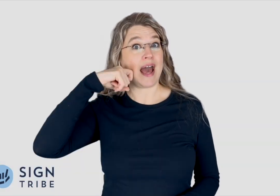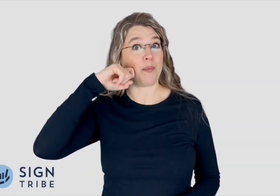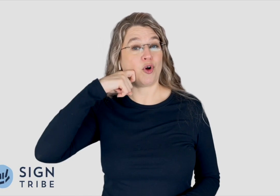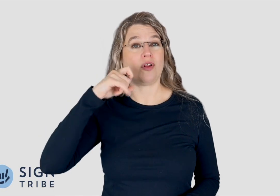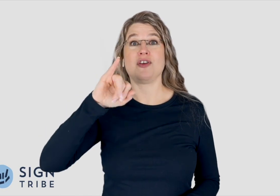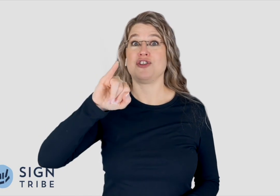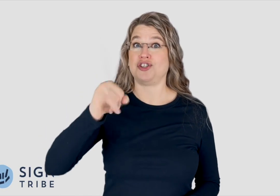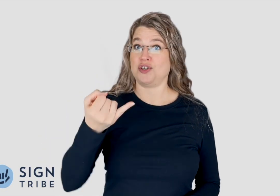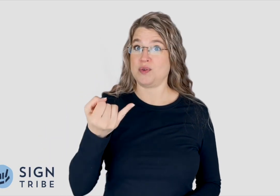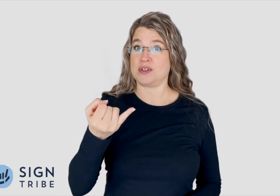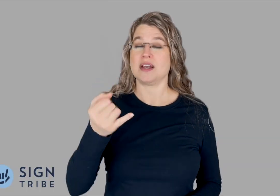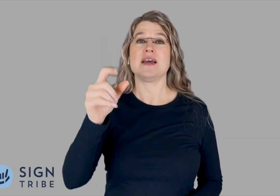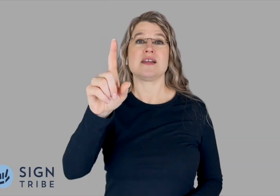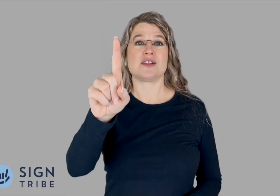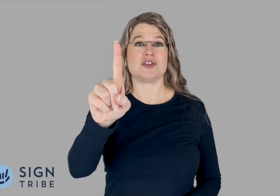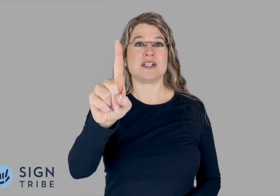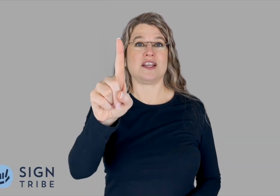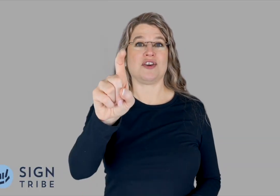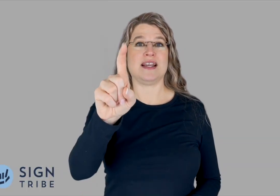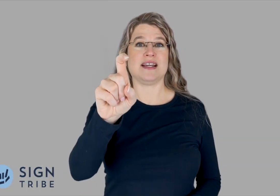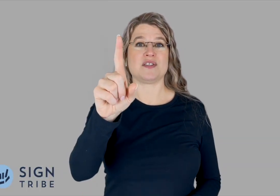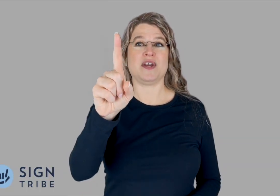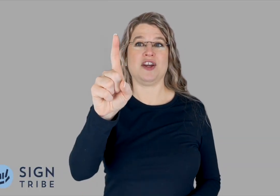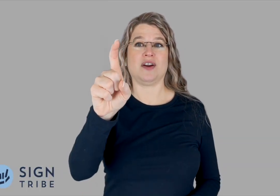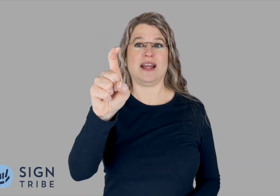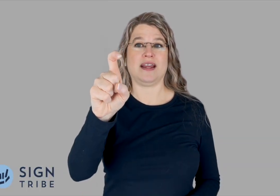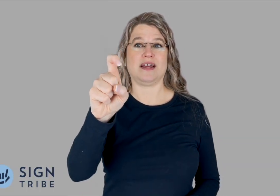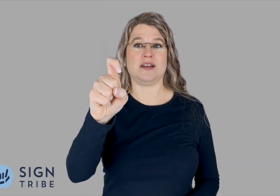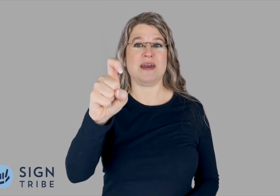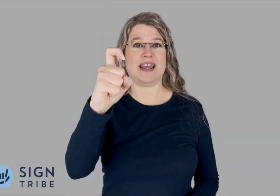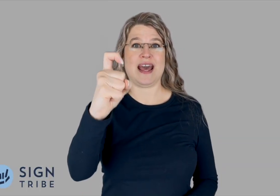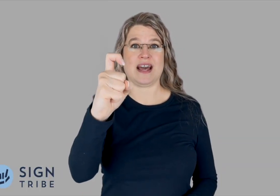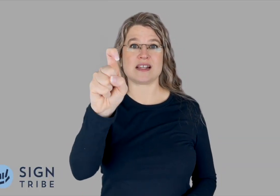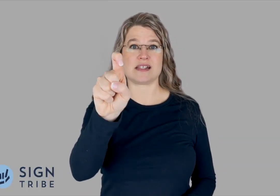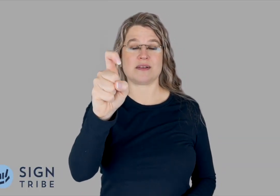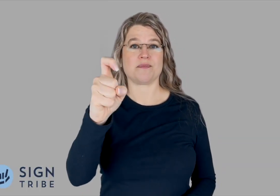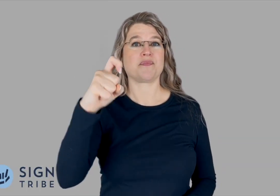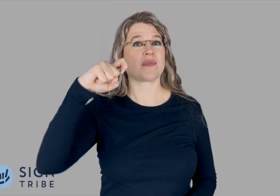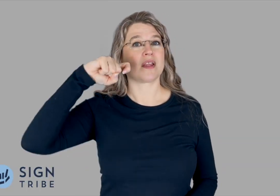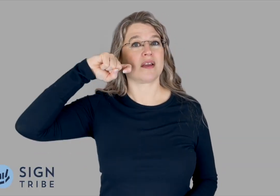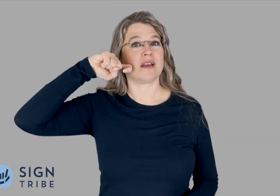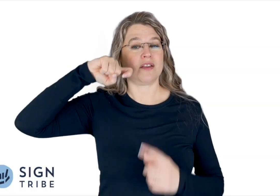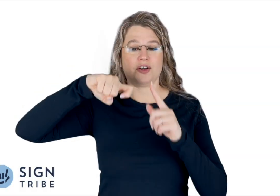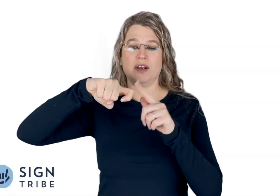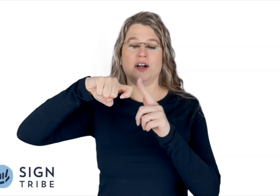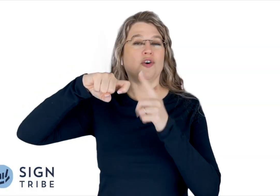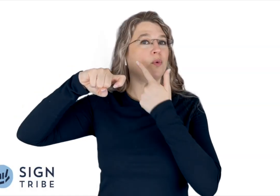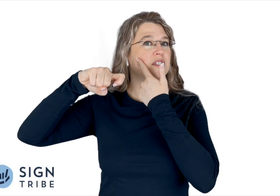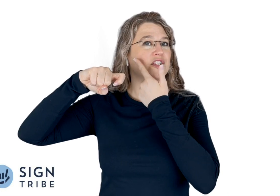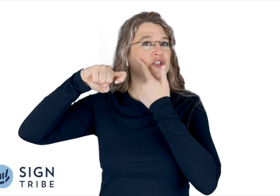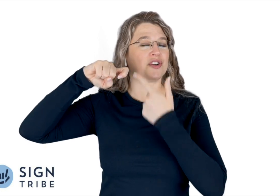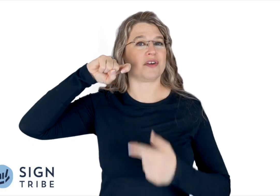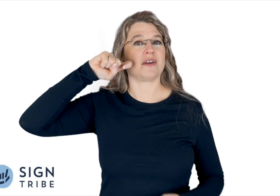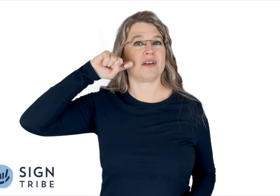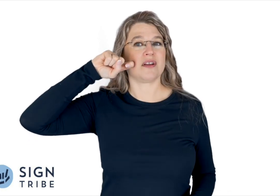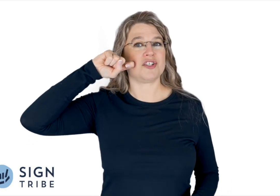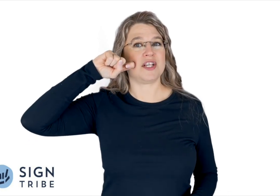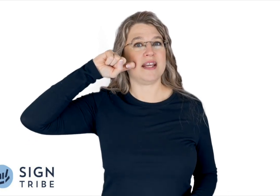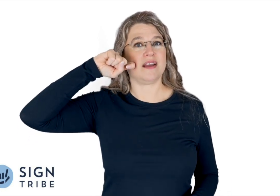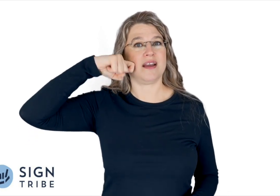apple juice. So just take your index finger and make an X. Your knuckle will touch your cheek and